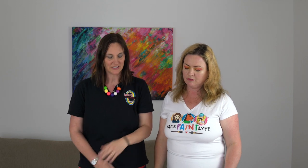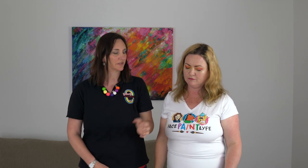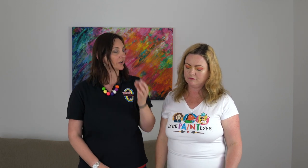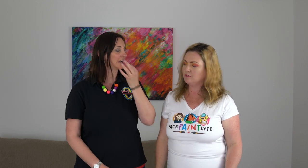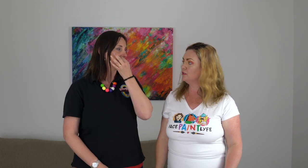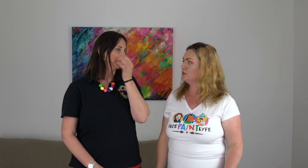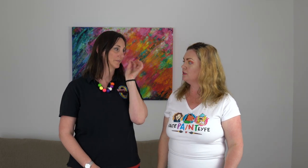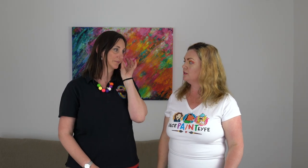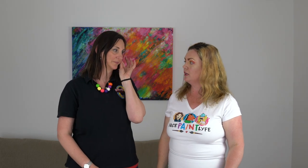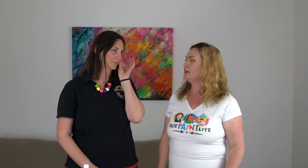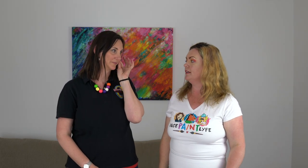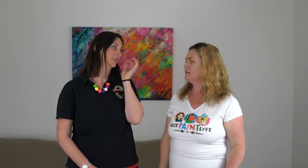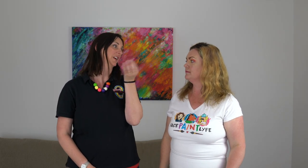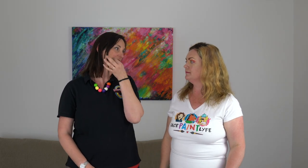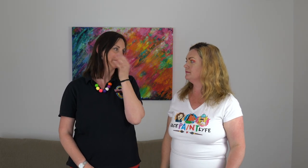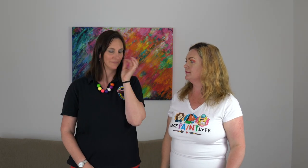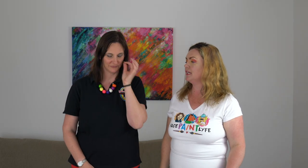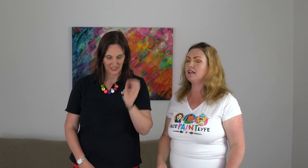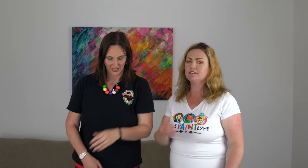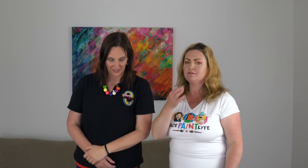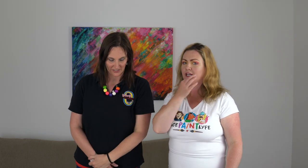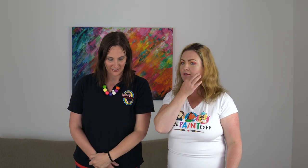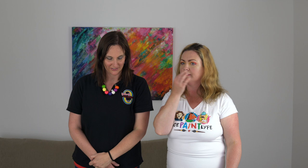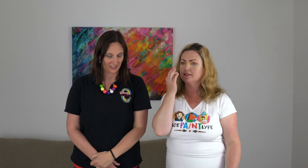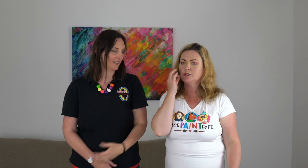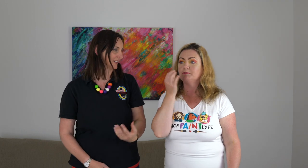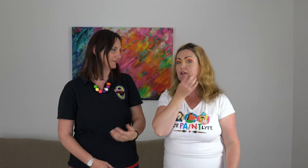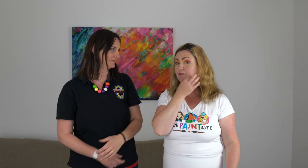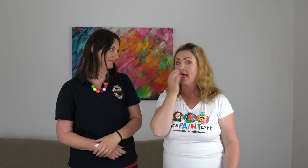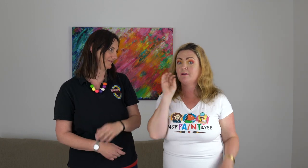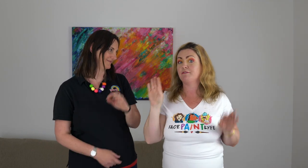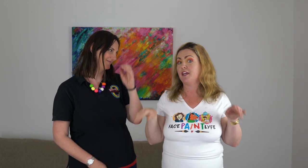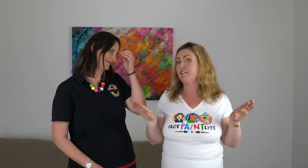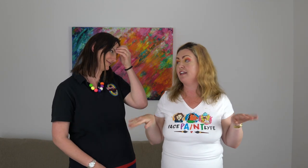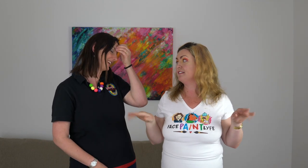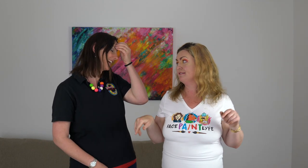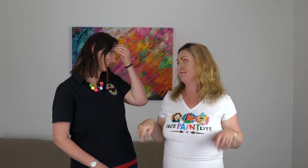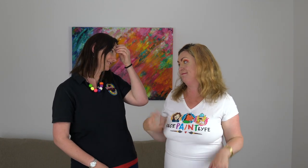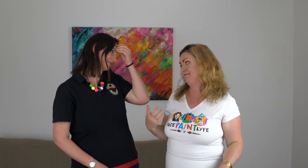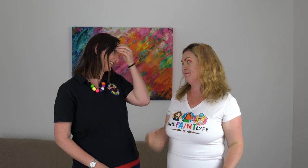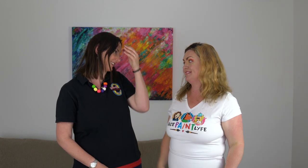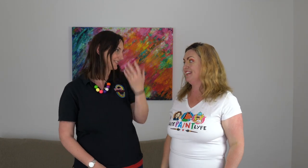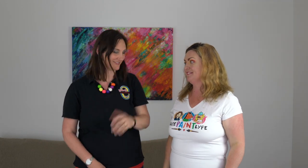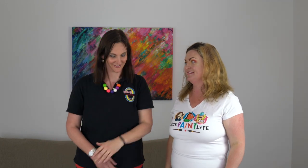also garden. Okay. Yeah. Garden of flowers. Yeah. Could be a flower fairy. Yeah. Yeah.